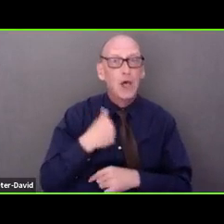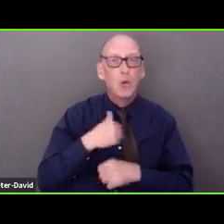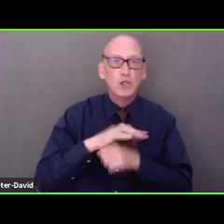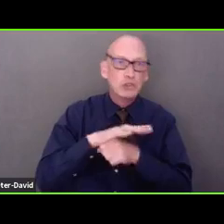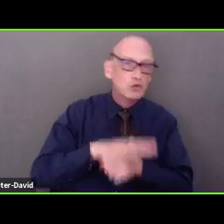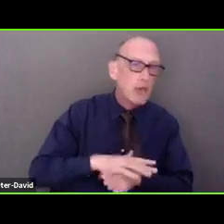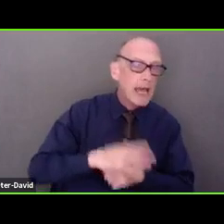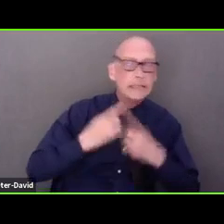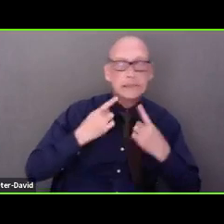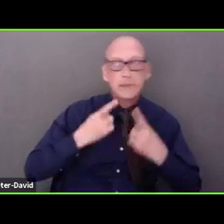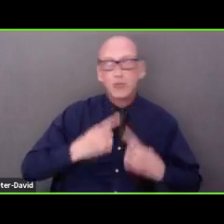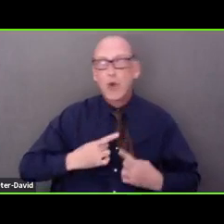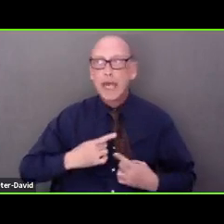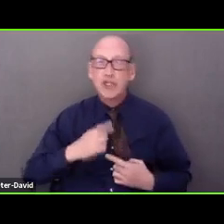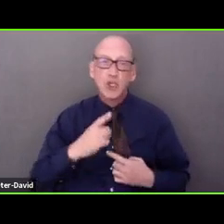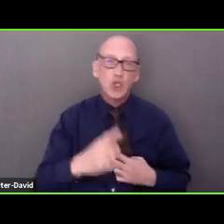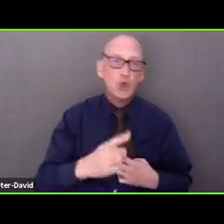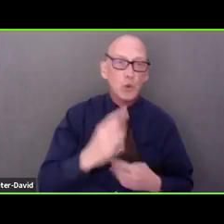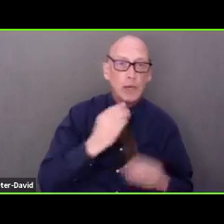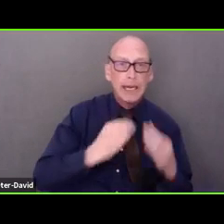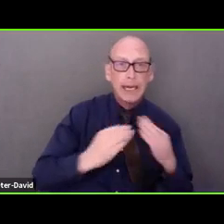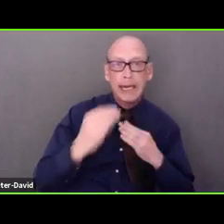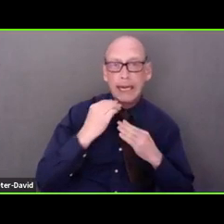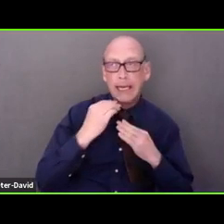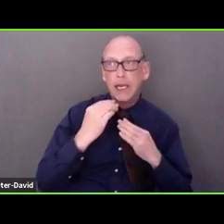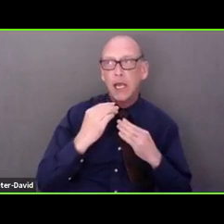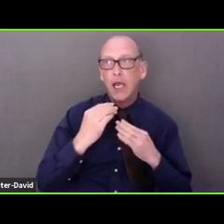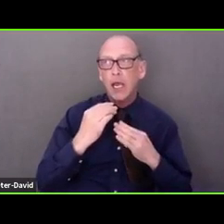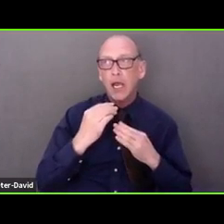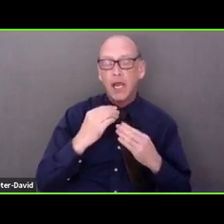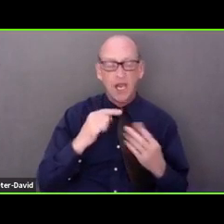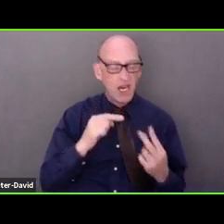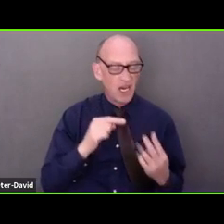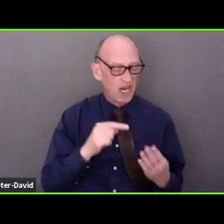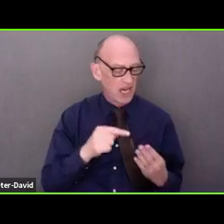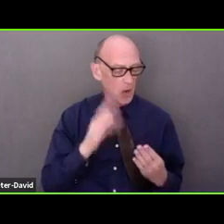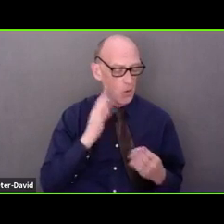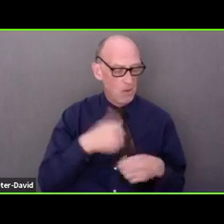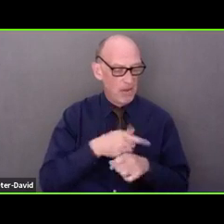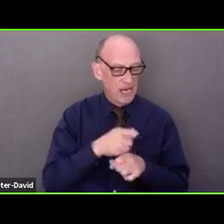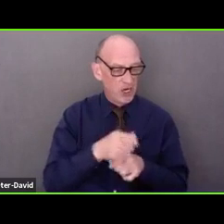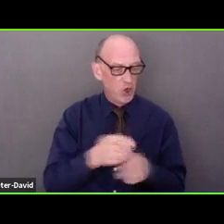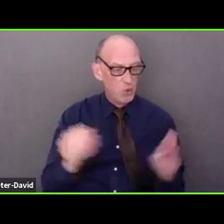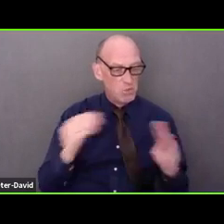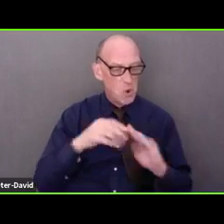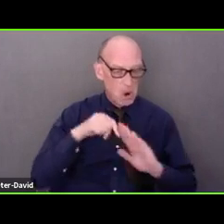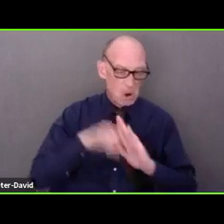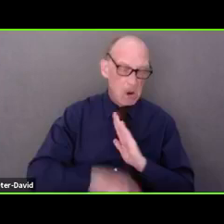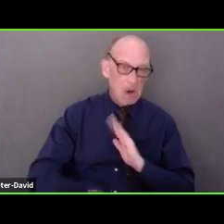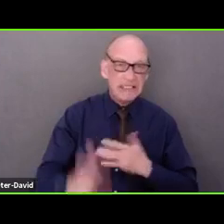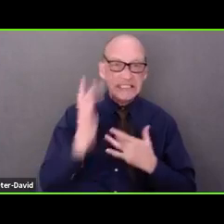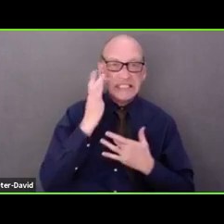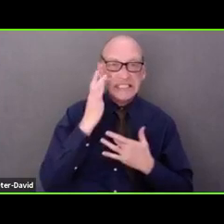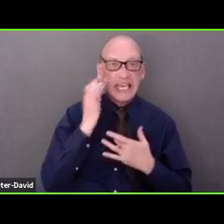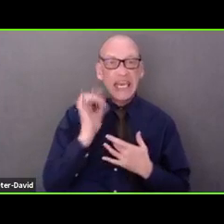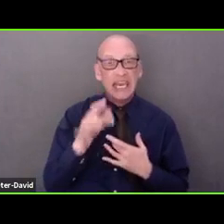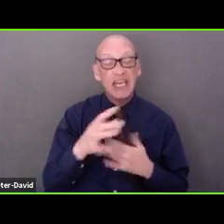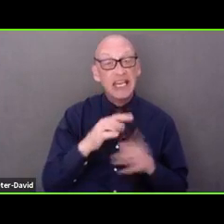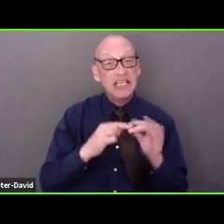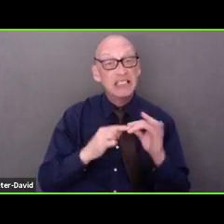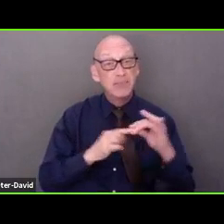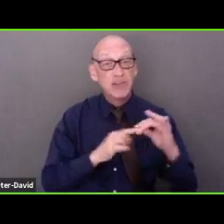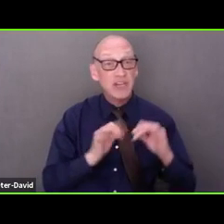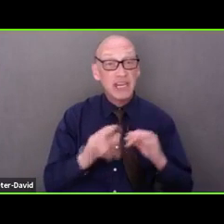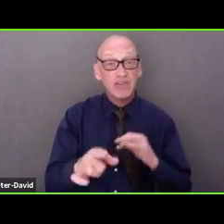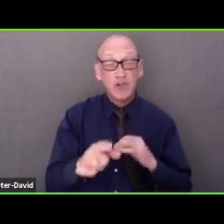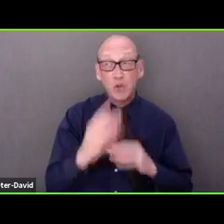depressed, and you end up eating a lot of foods that are only going to make us sick, especially if you're eating foods that are high in